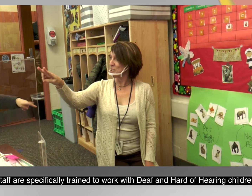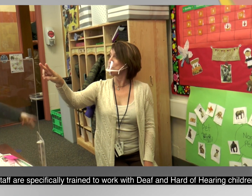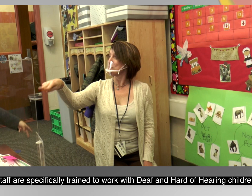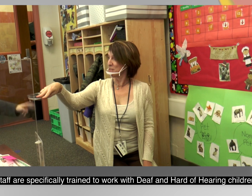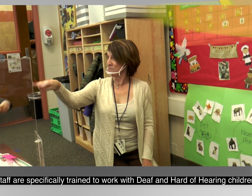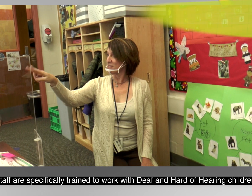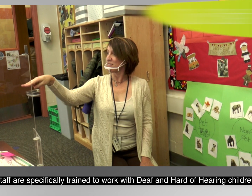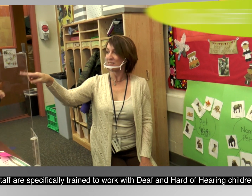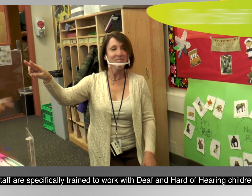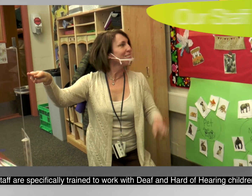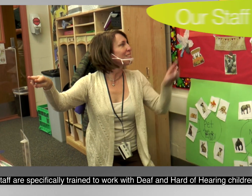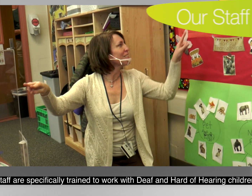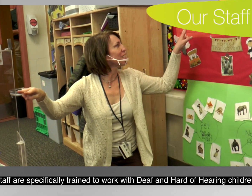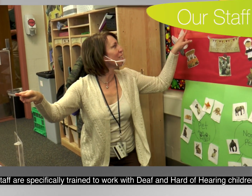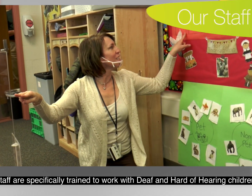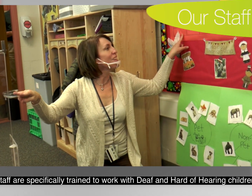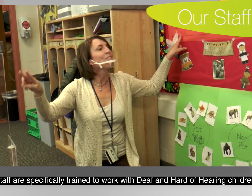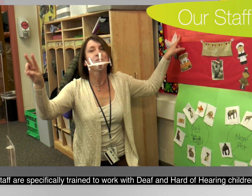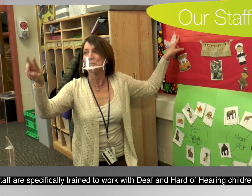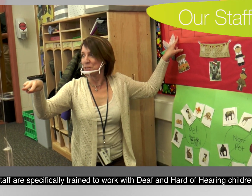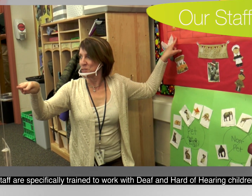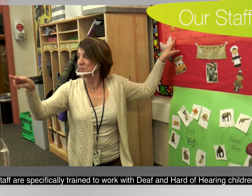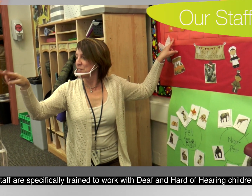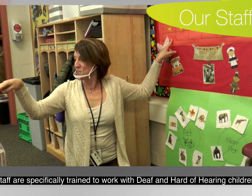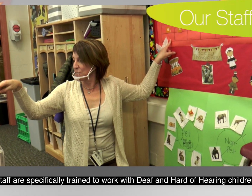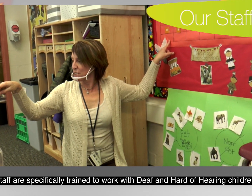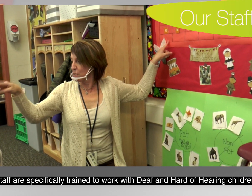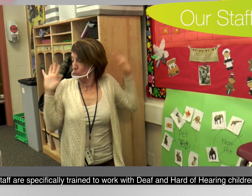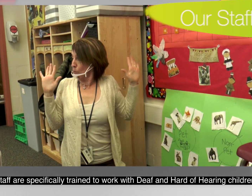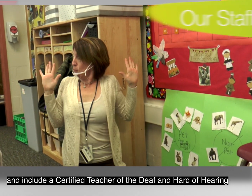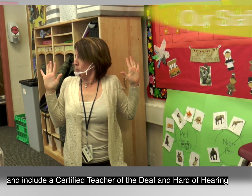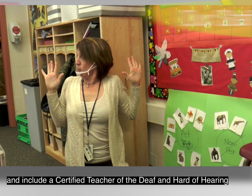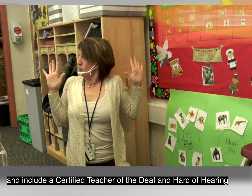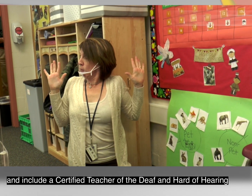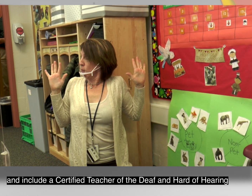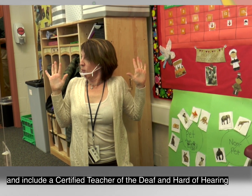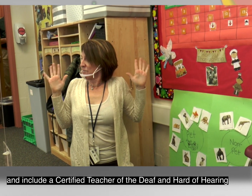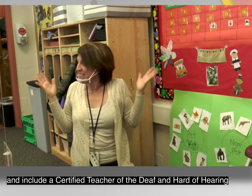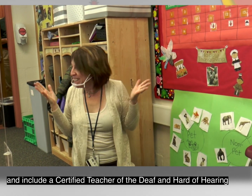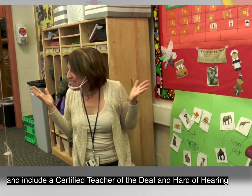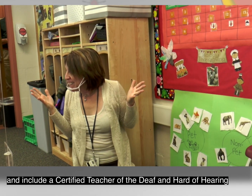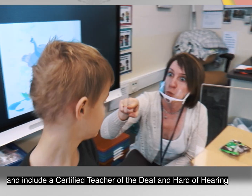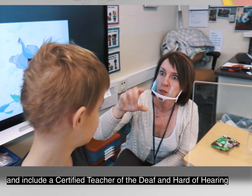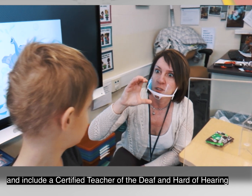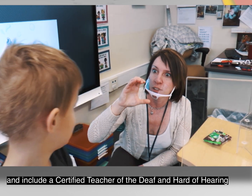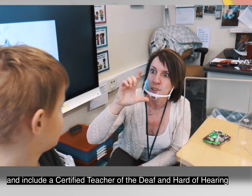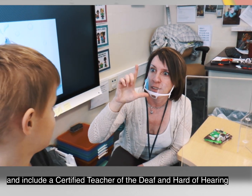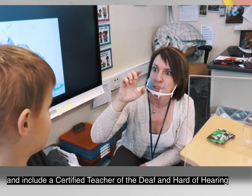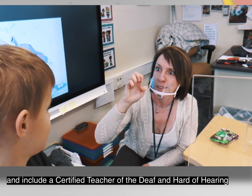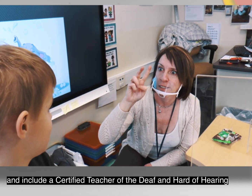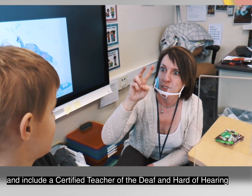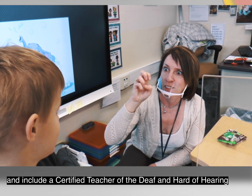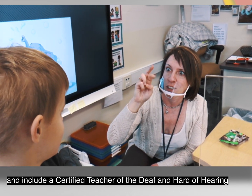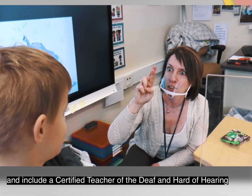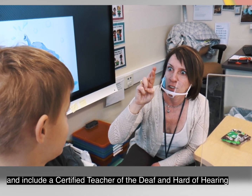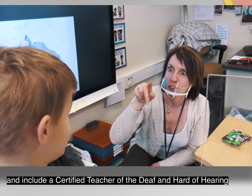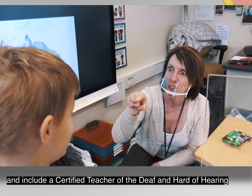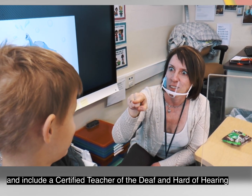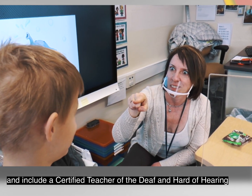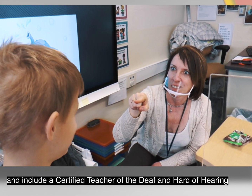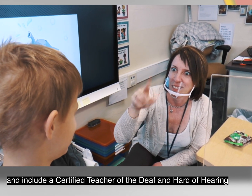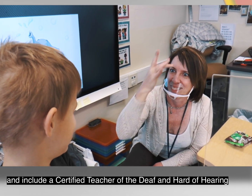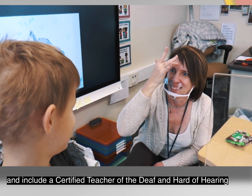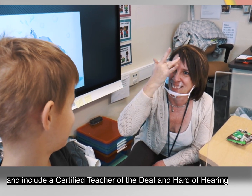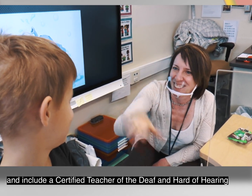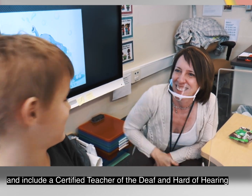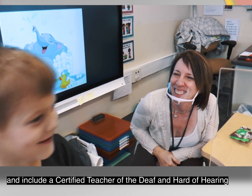Our staff are specifically trained to work with deaf and hard-of-hearing children and include a certified teacher of the deaf and